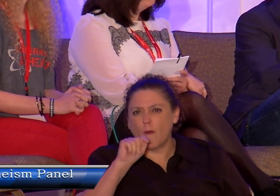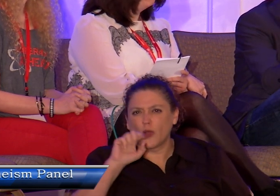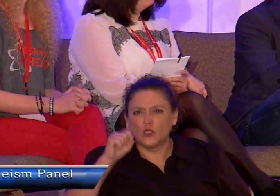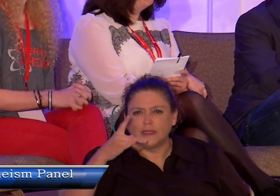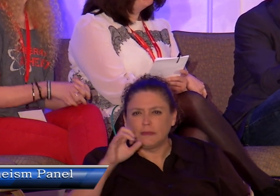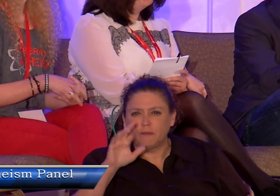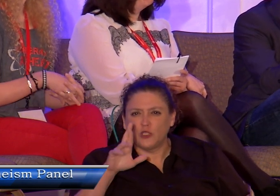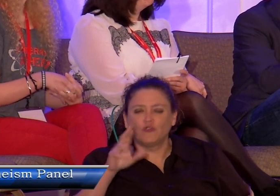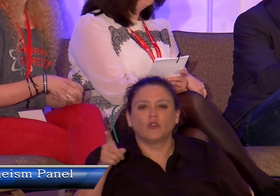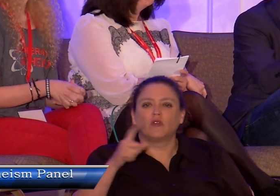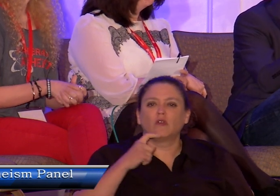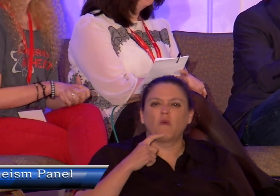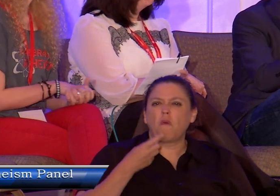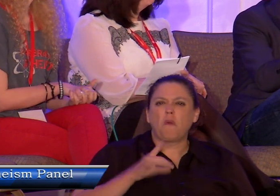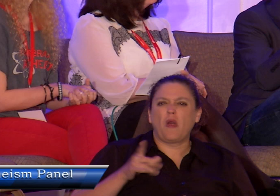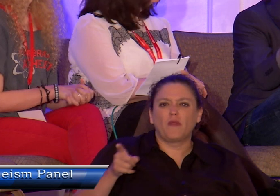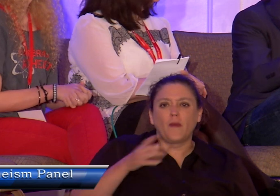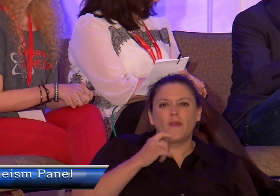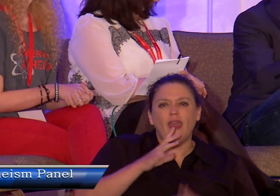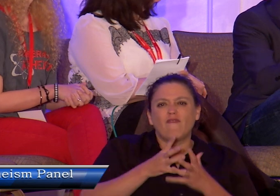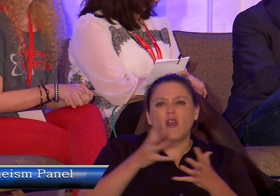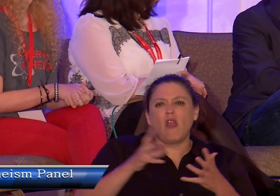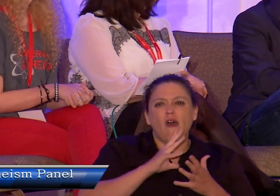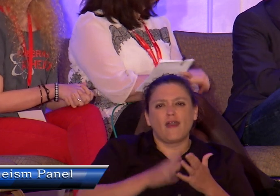lot of anti-immigrant hatred,